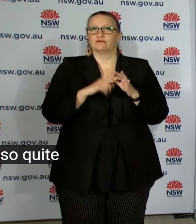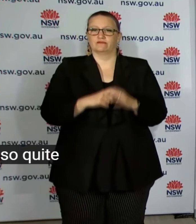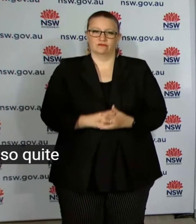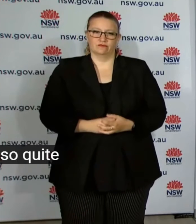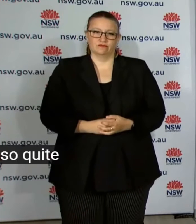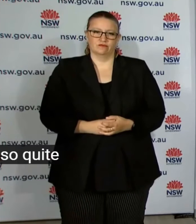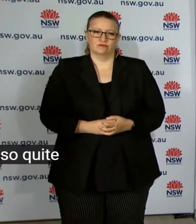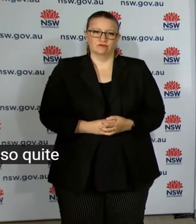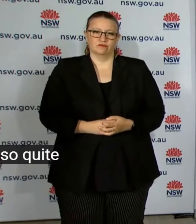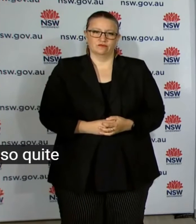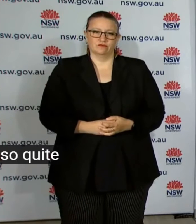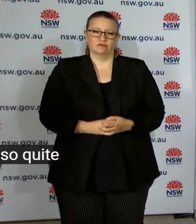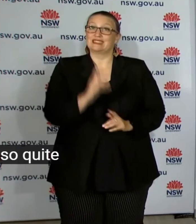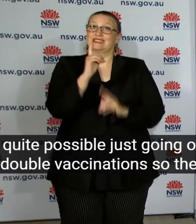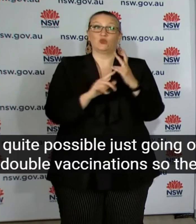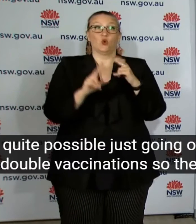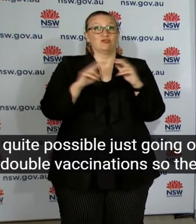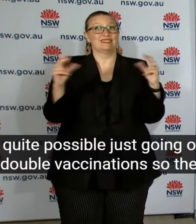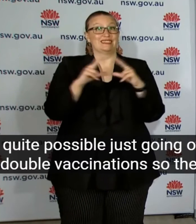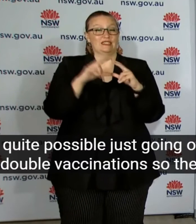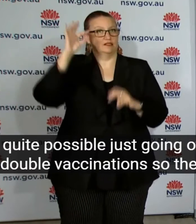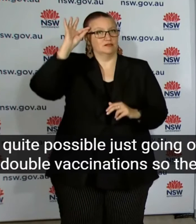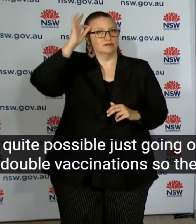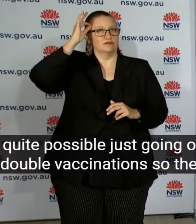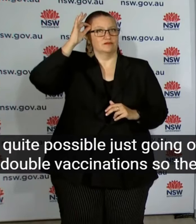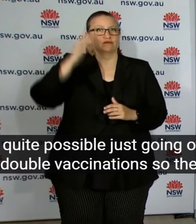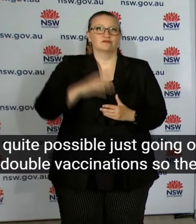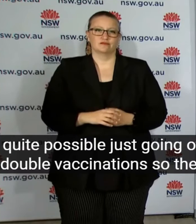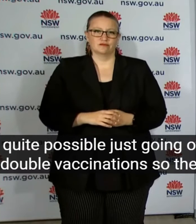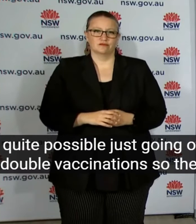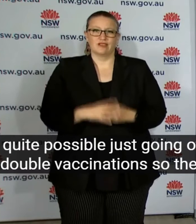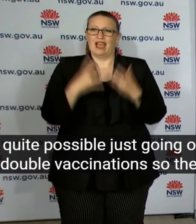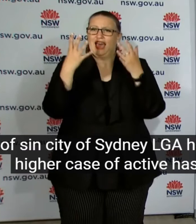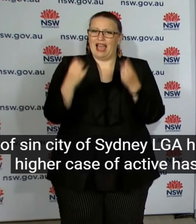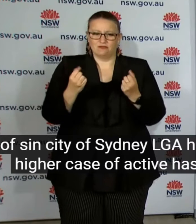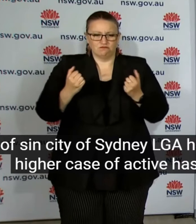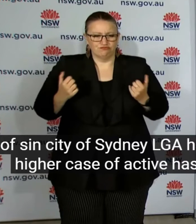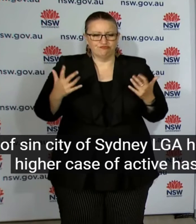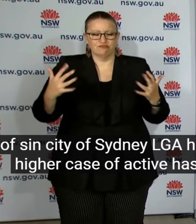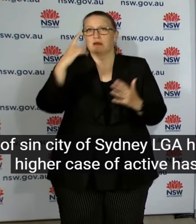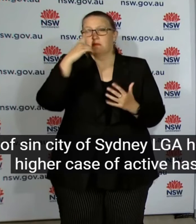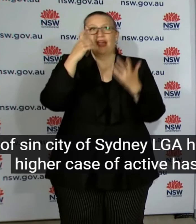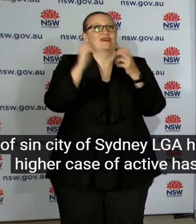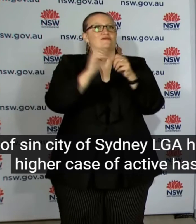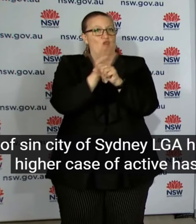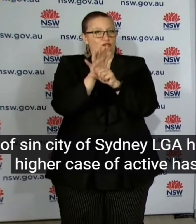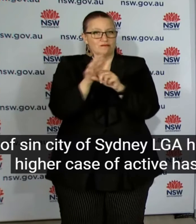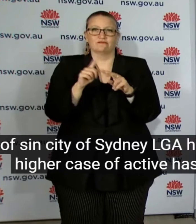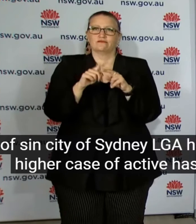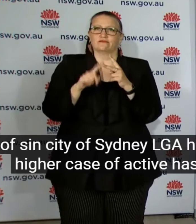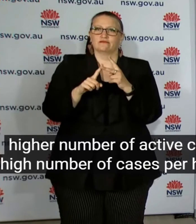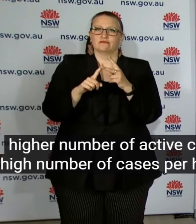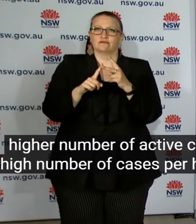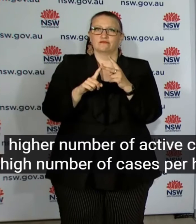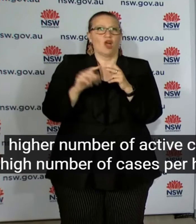higher number of active cases, a higher number of cases per 100,000, and a lower vaccination rate than the city of